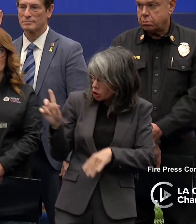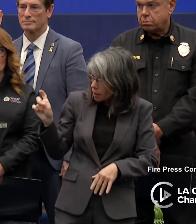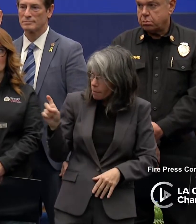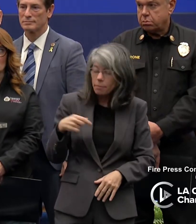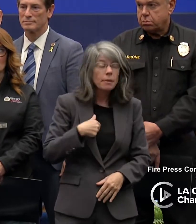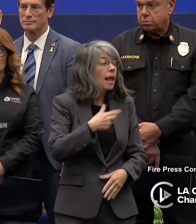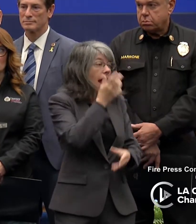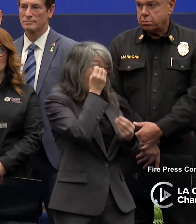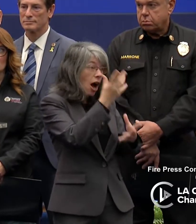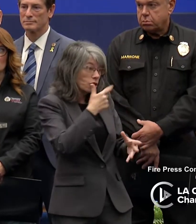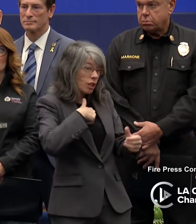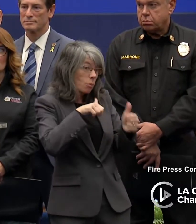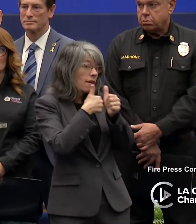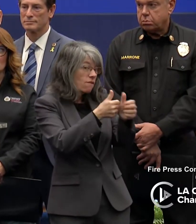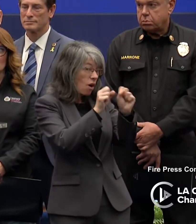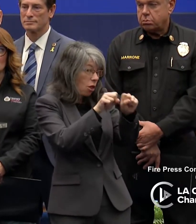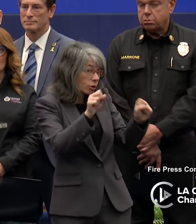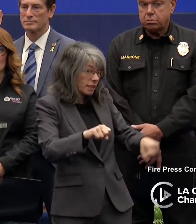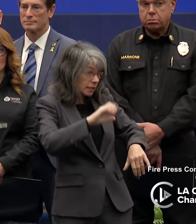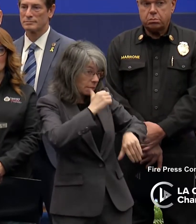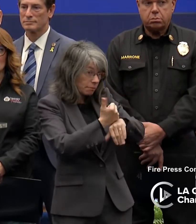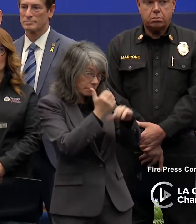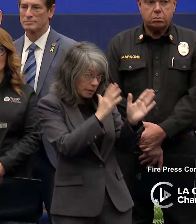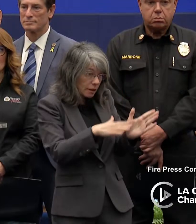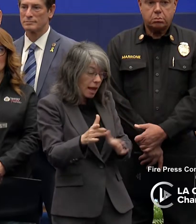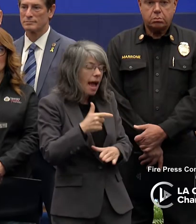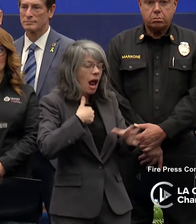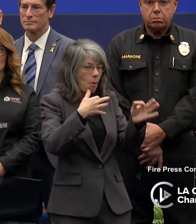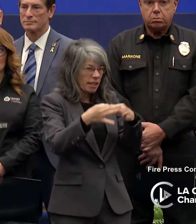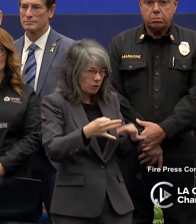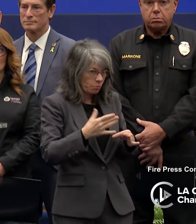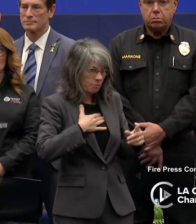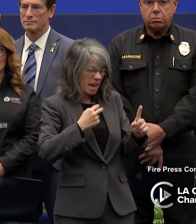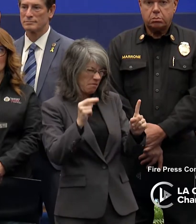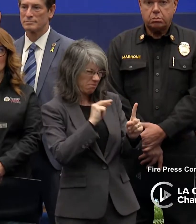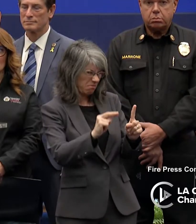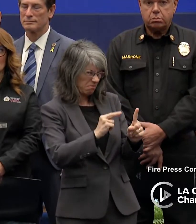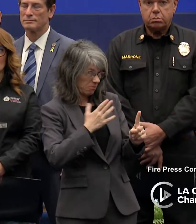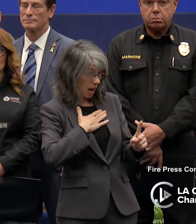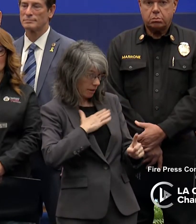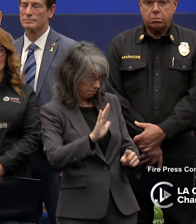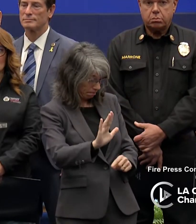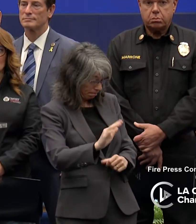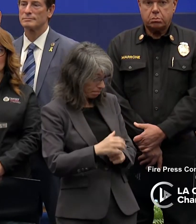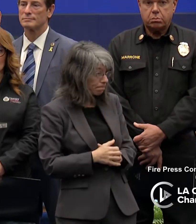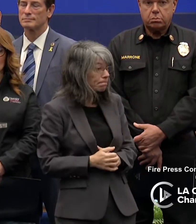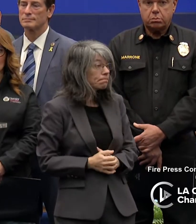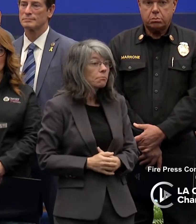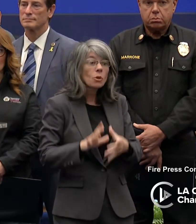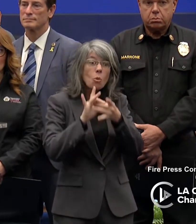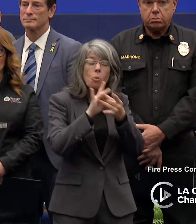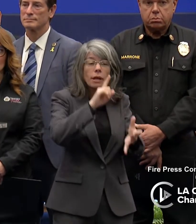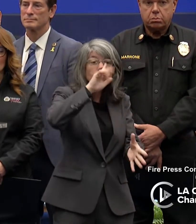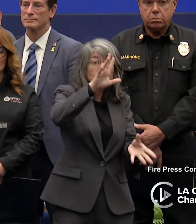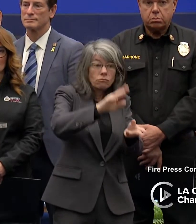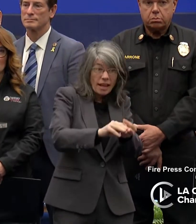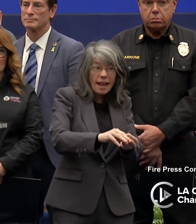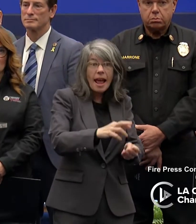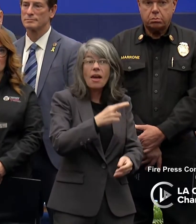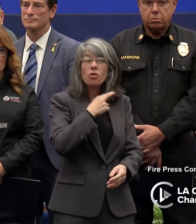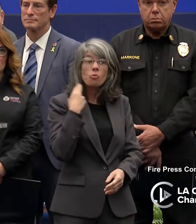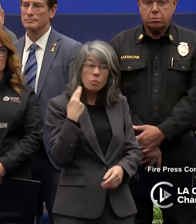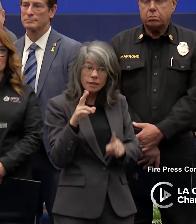will tell you that we followed a system in place, and I will explain my position on this. When it comes to the totality and the risk